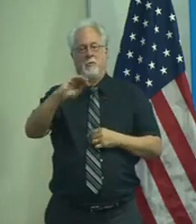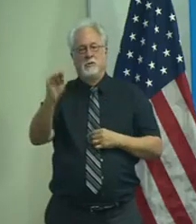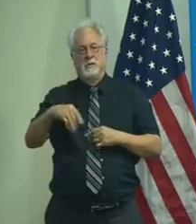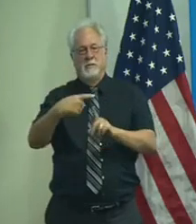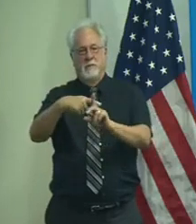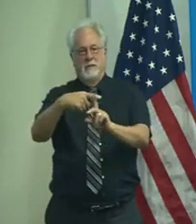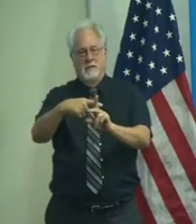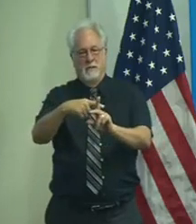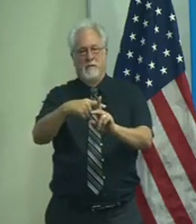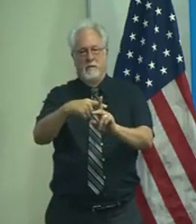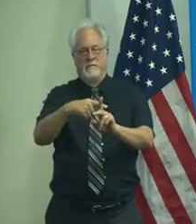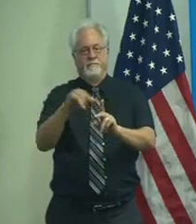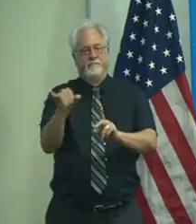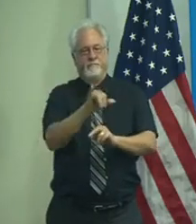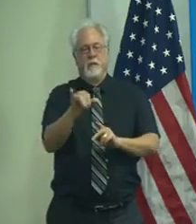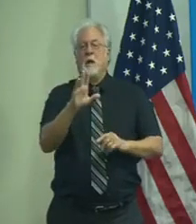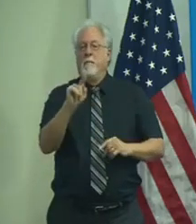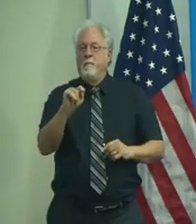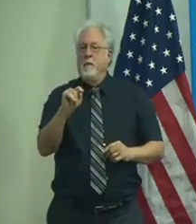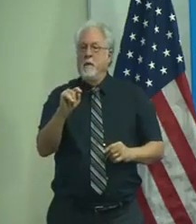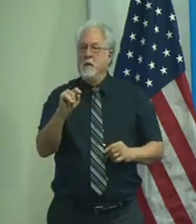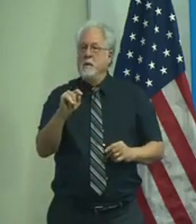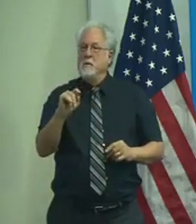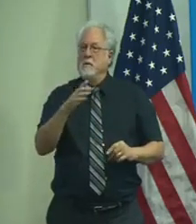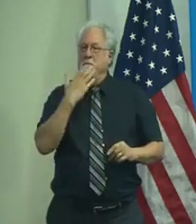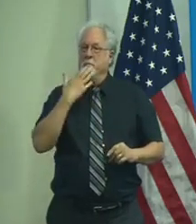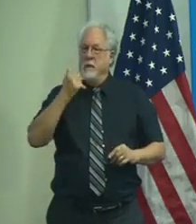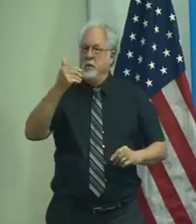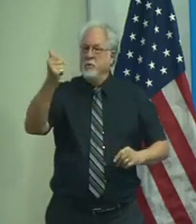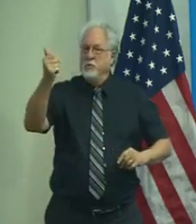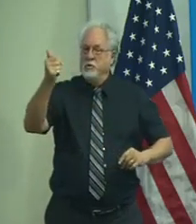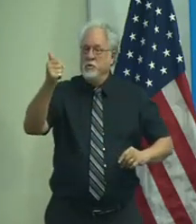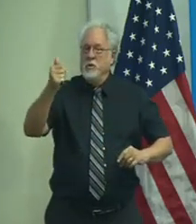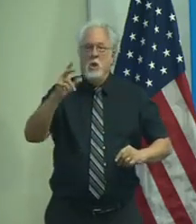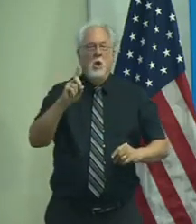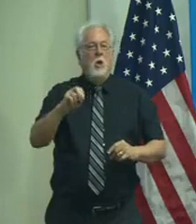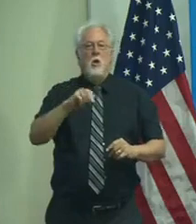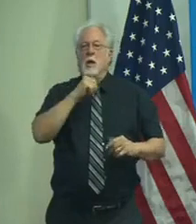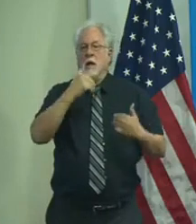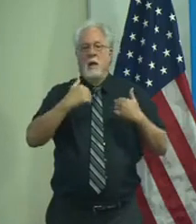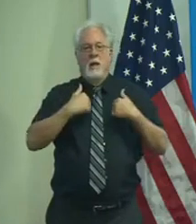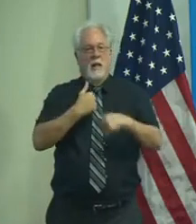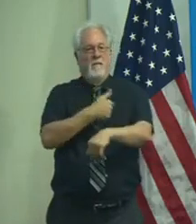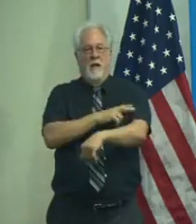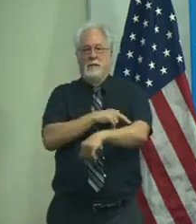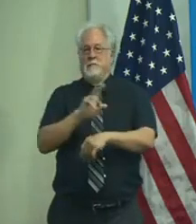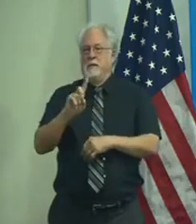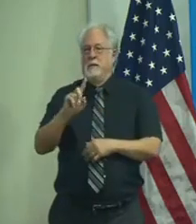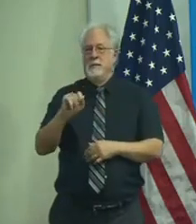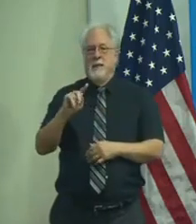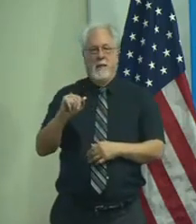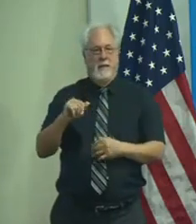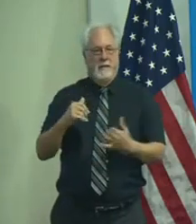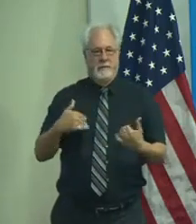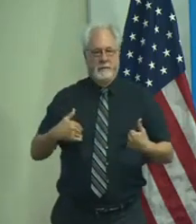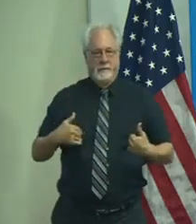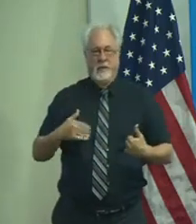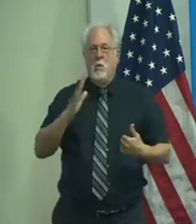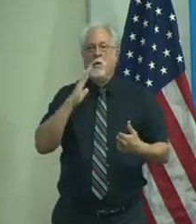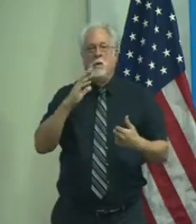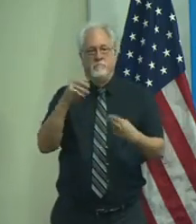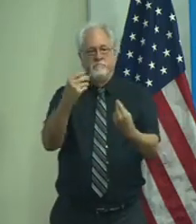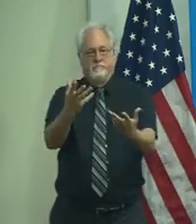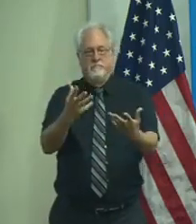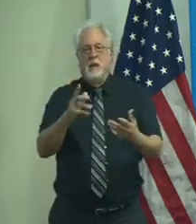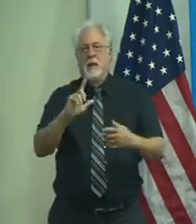positivity as well. But we are doing better. Do not have hospitalization data for you yet. We will have that to you